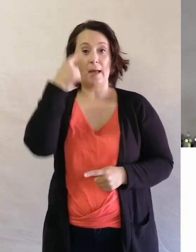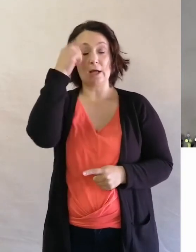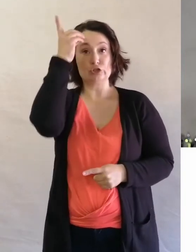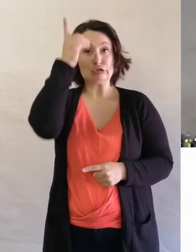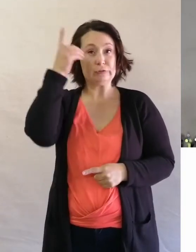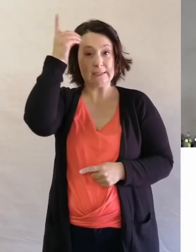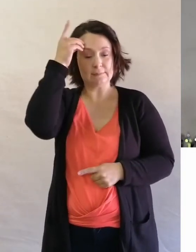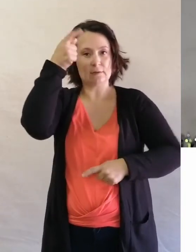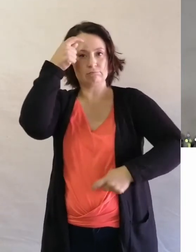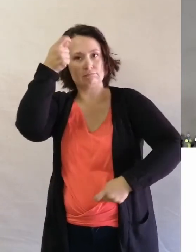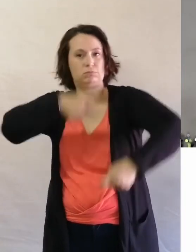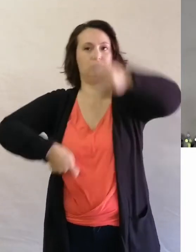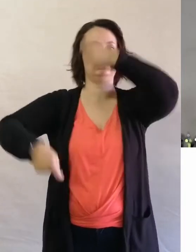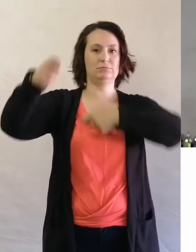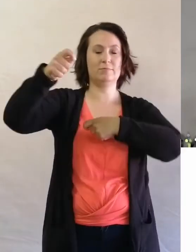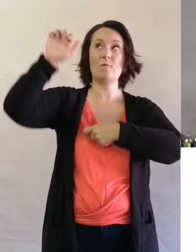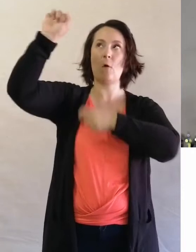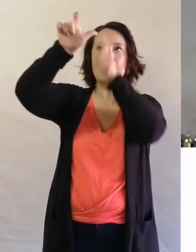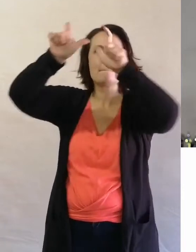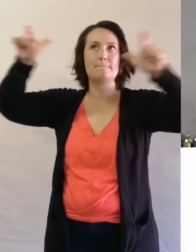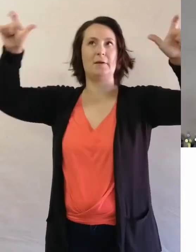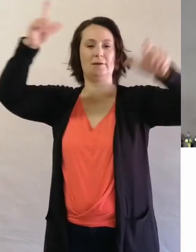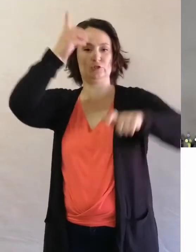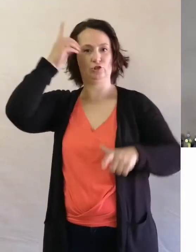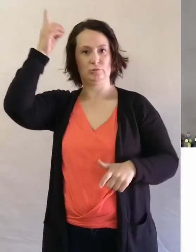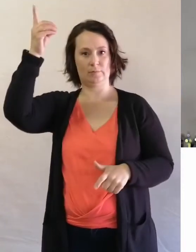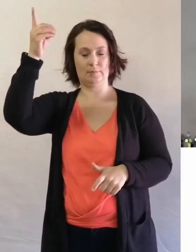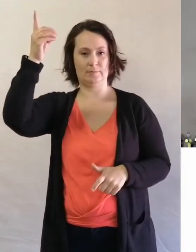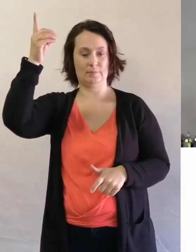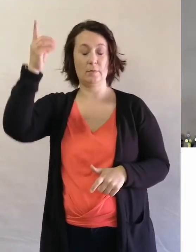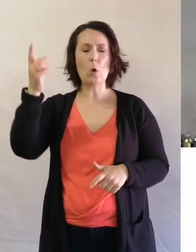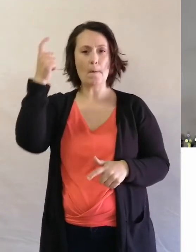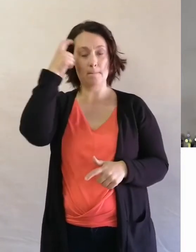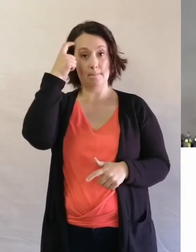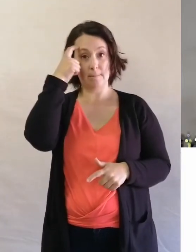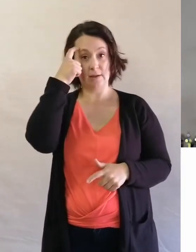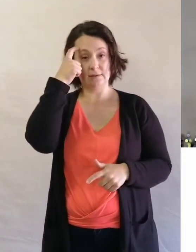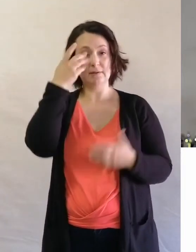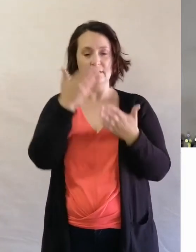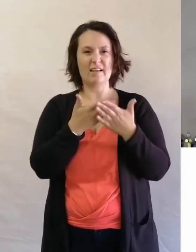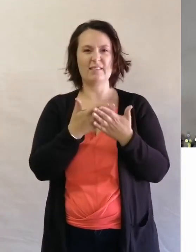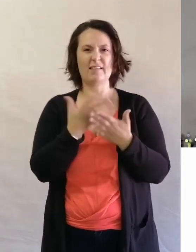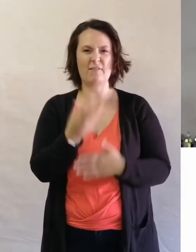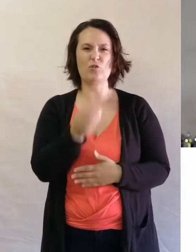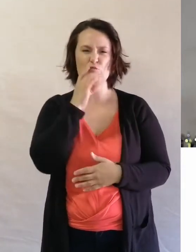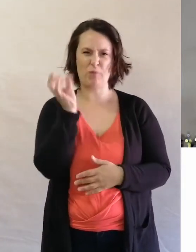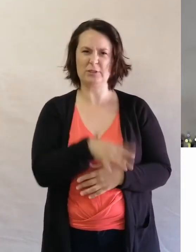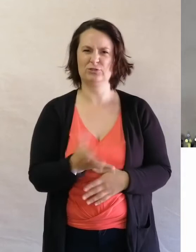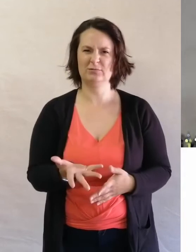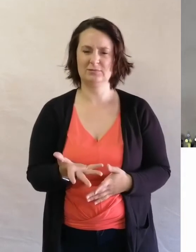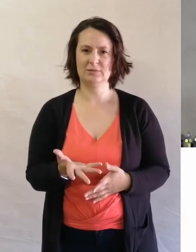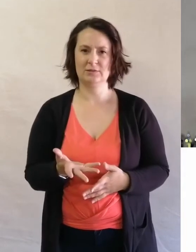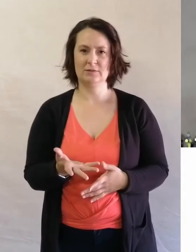dreams for God's big ones. Do you know that your mind can be occupied with nonsense? Your thought